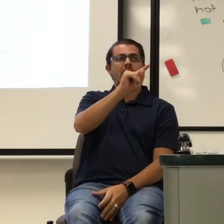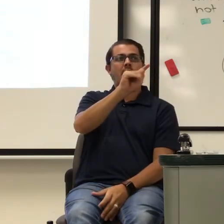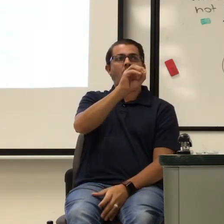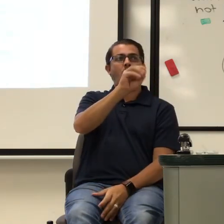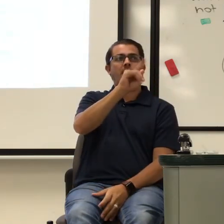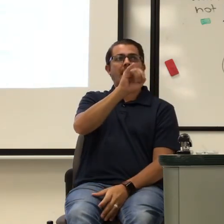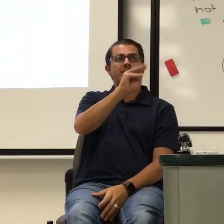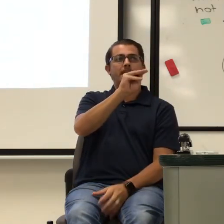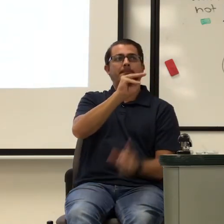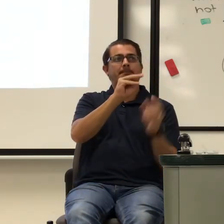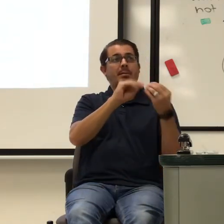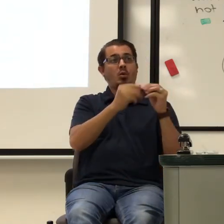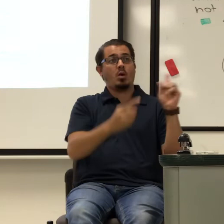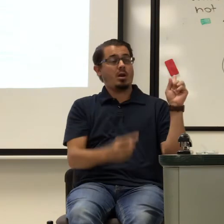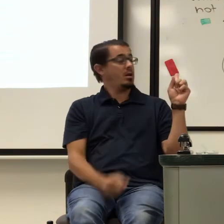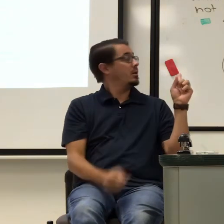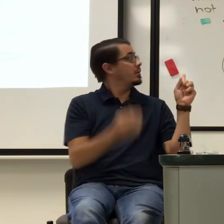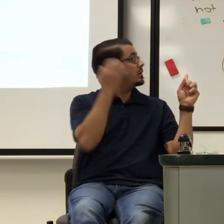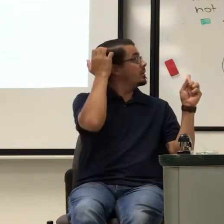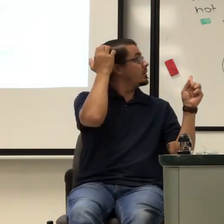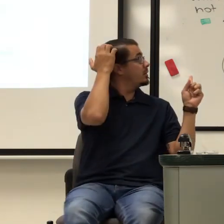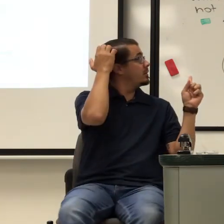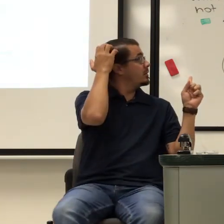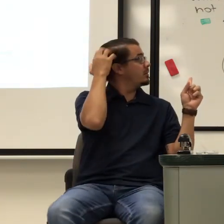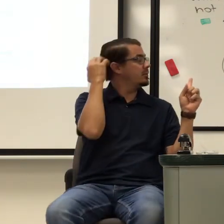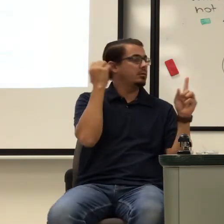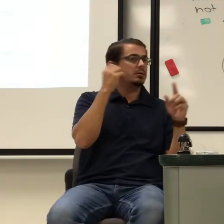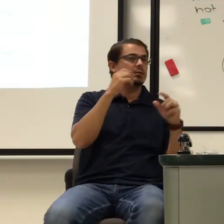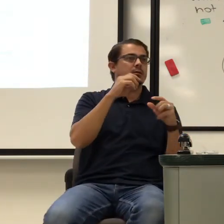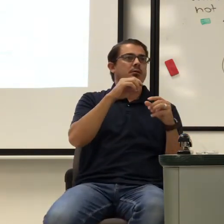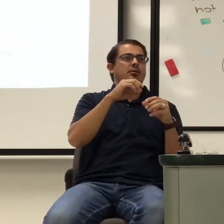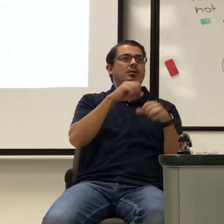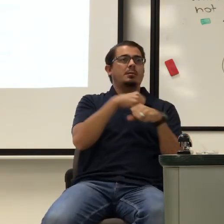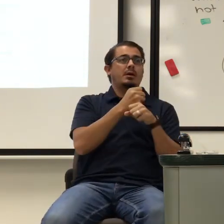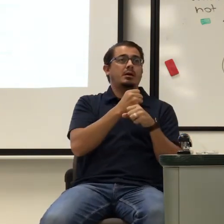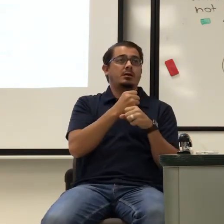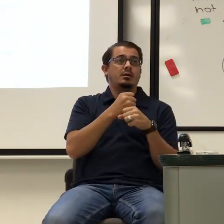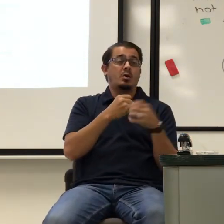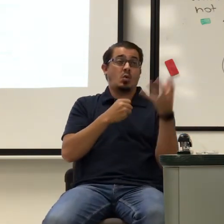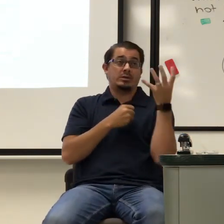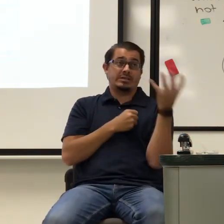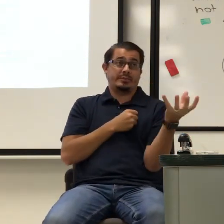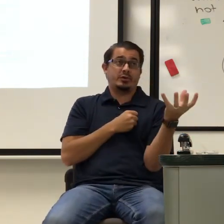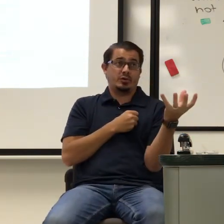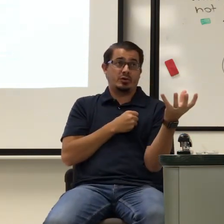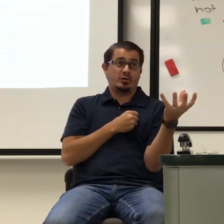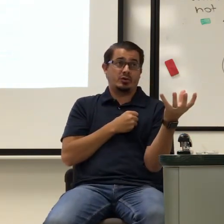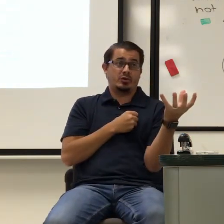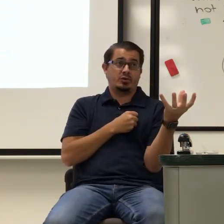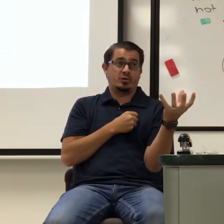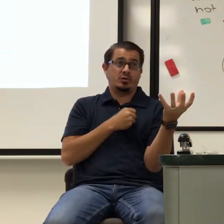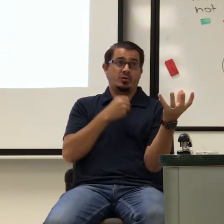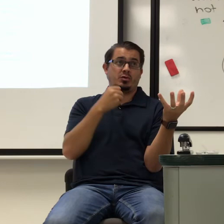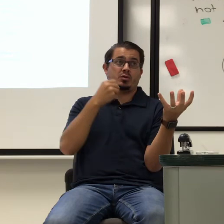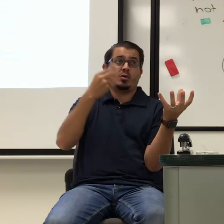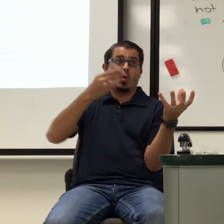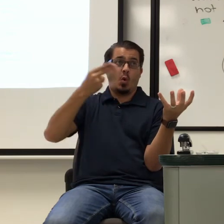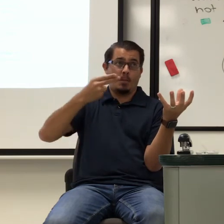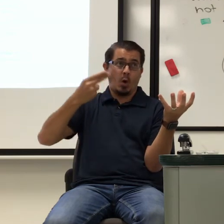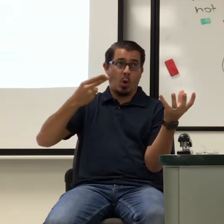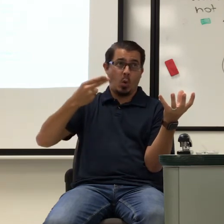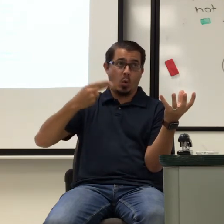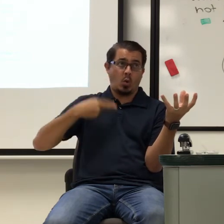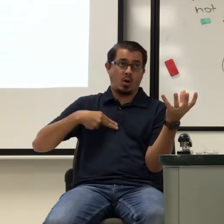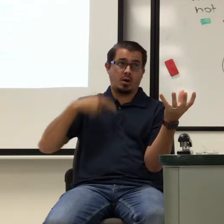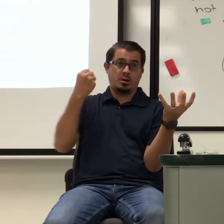Number one, form receptor hormone